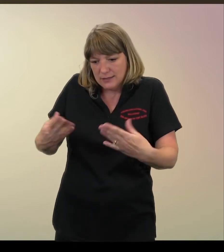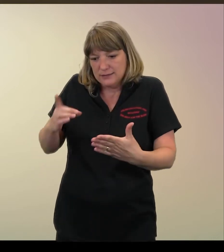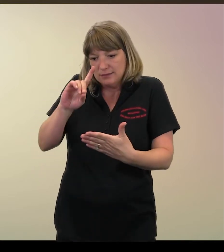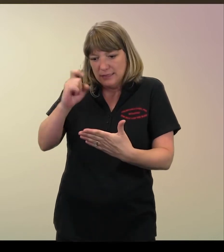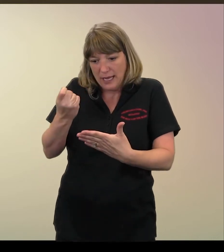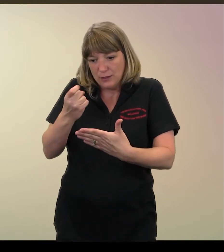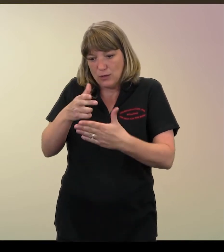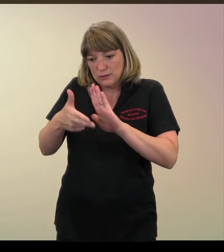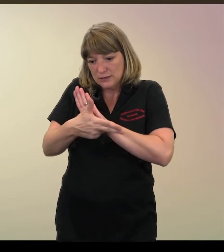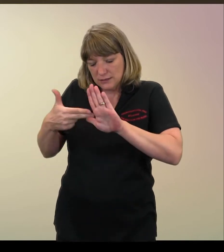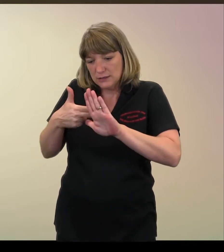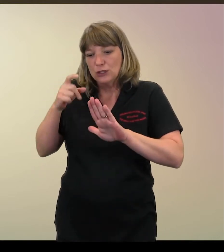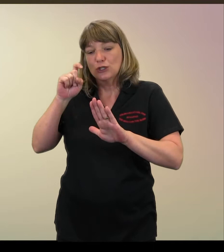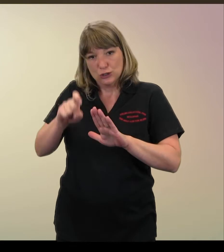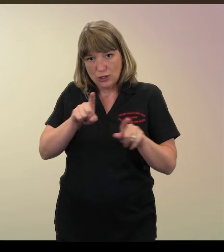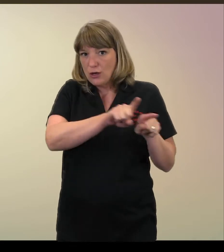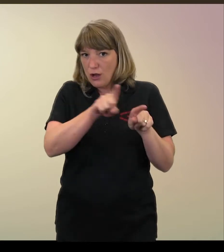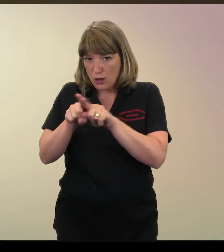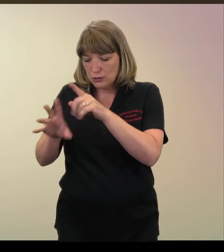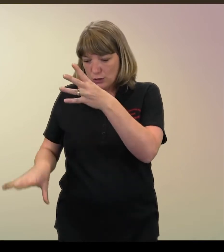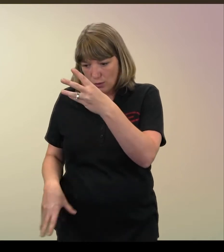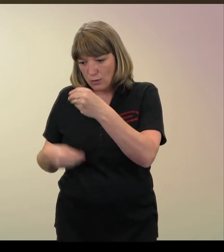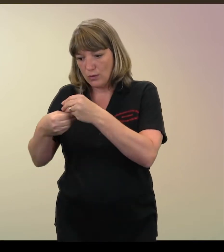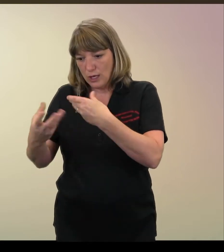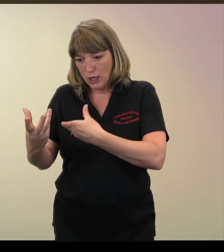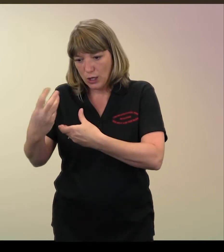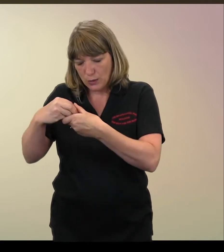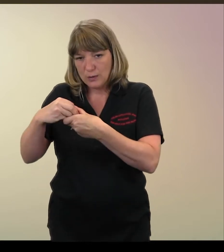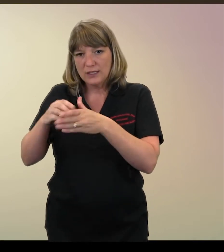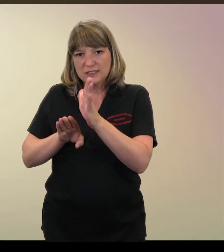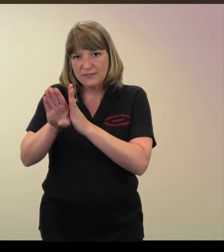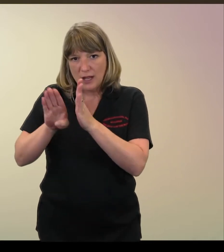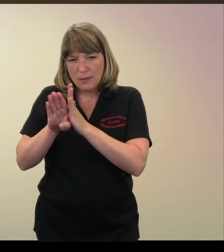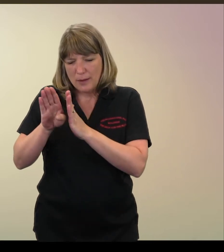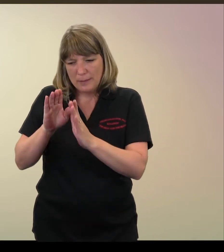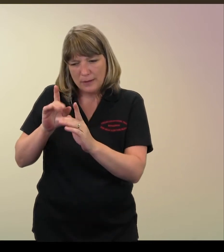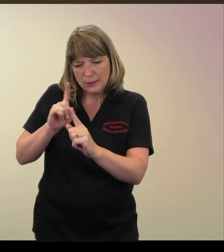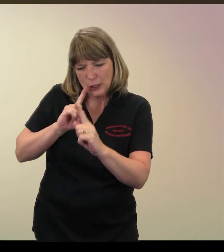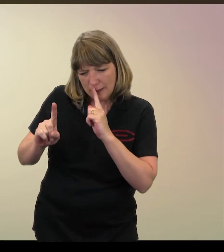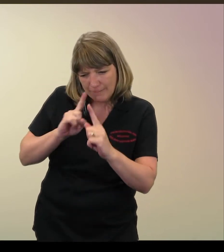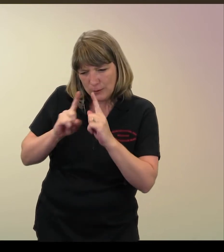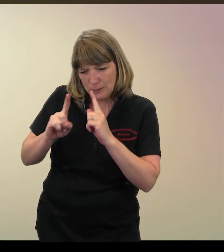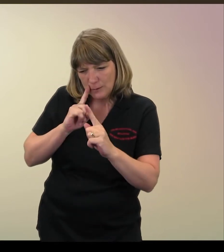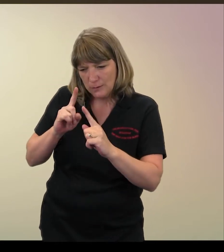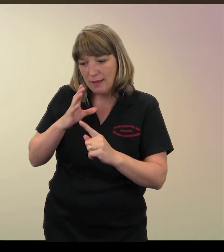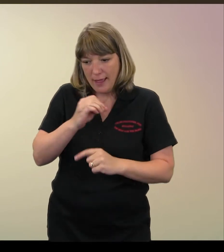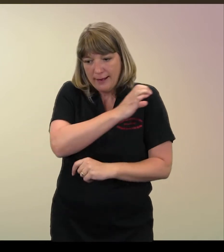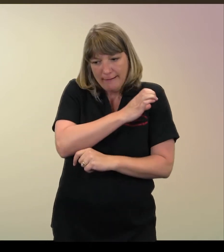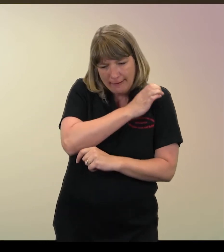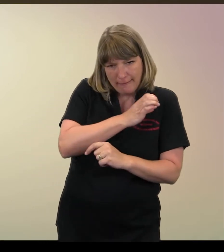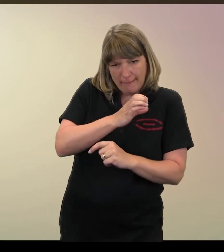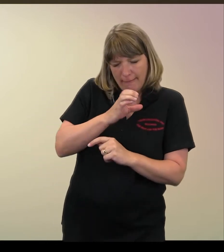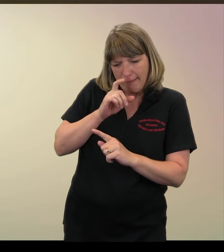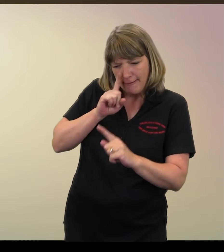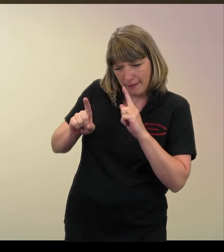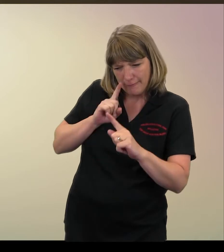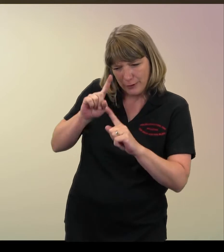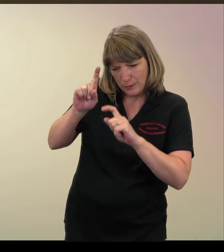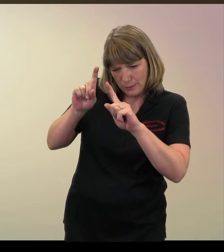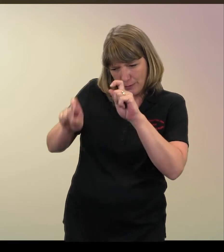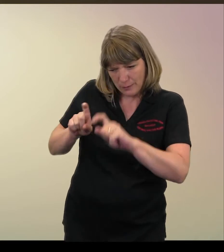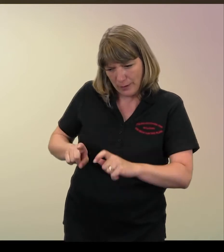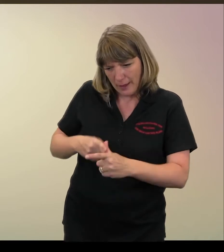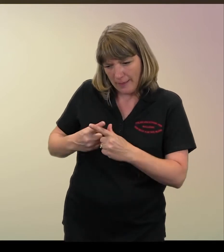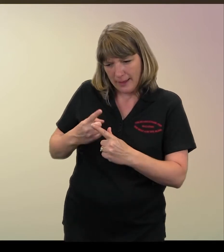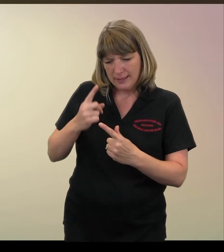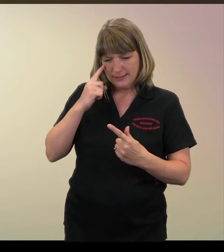or diagnosis of autism should also include a developmental interview and clinical interview